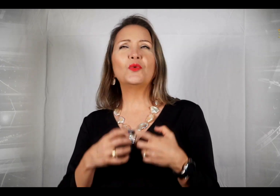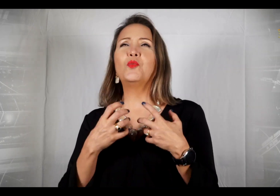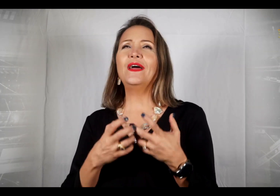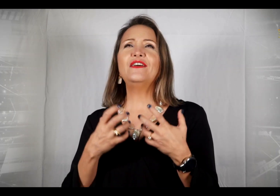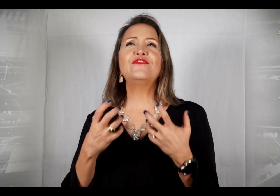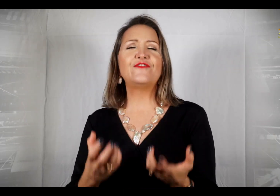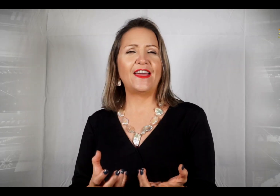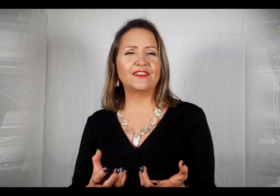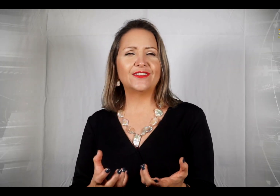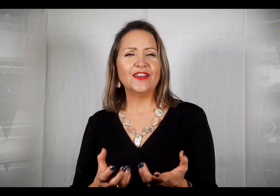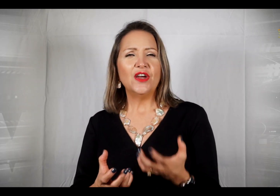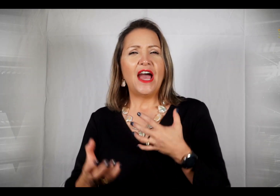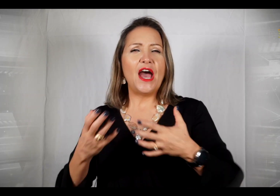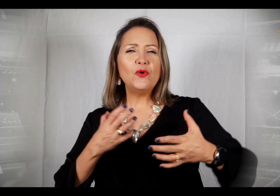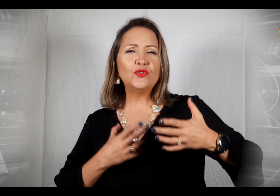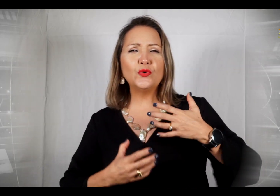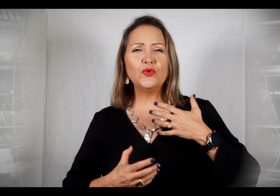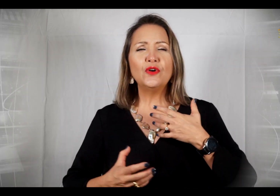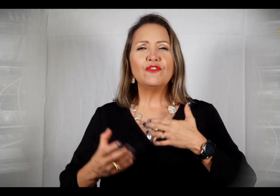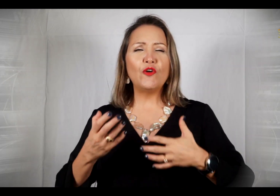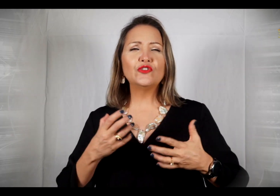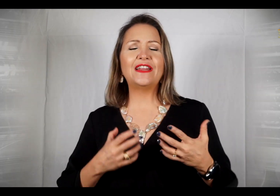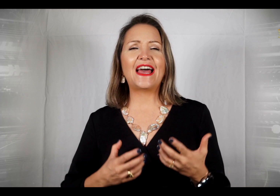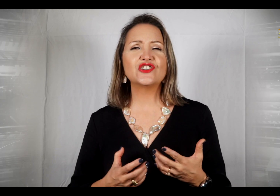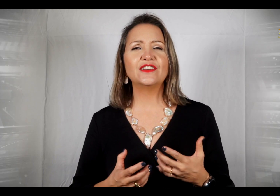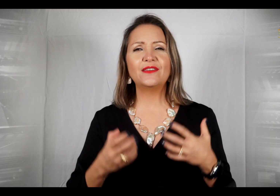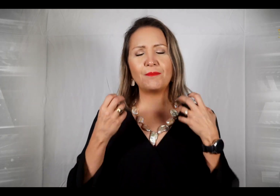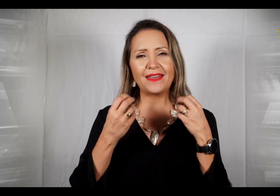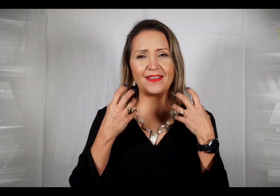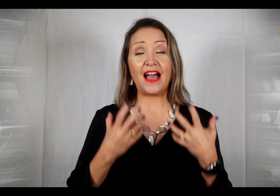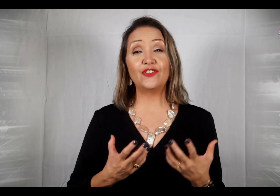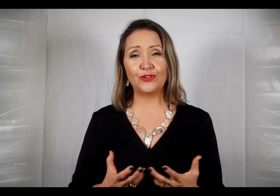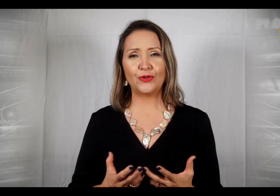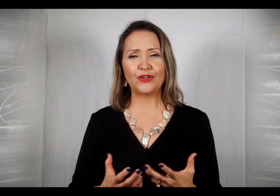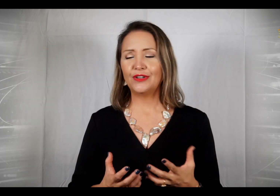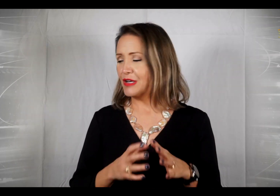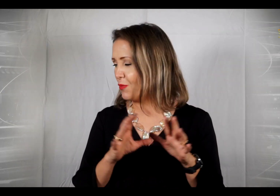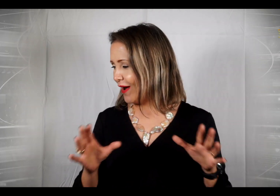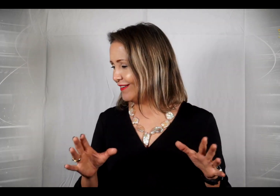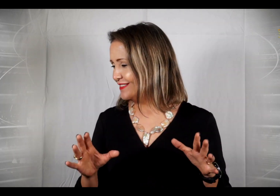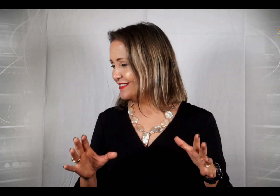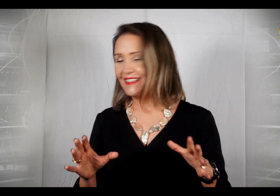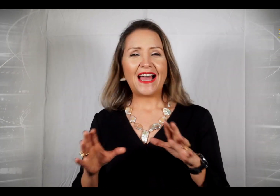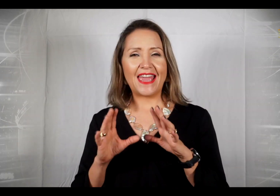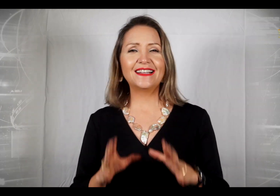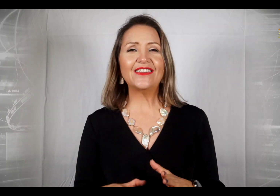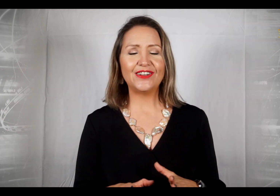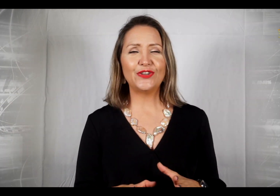what effect, how do false lashes make the eyes look? Well, I can tell you that the